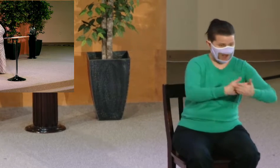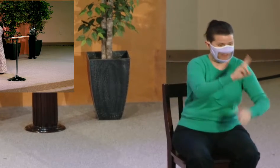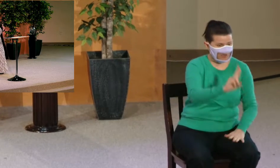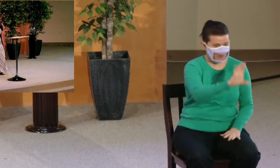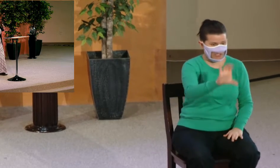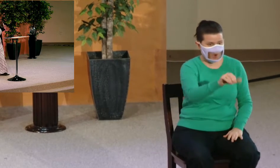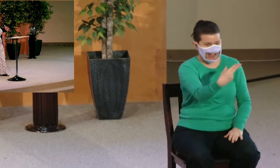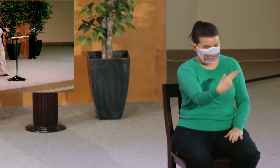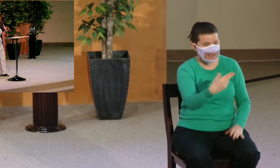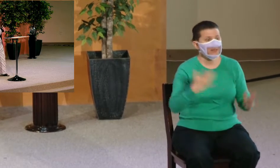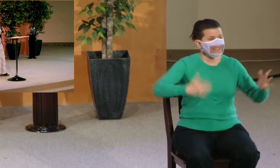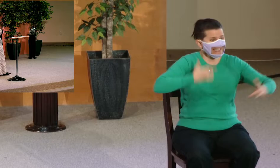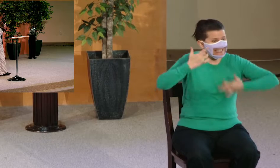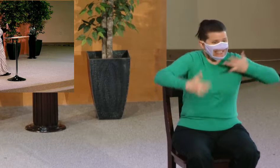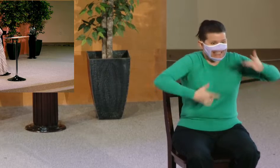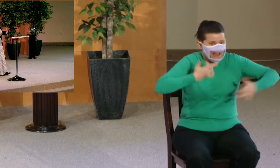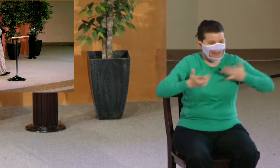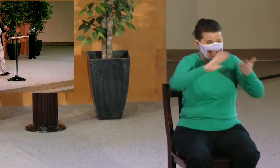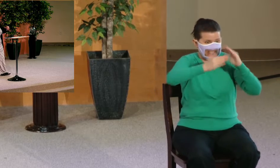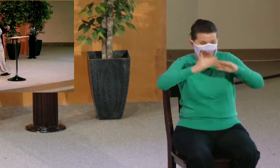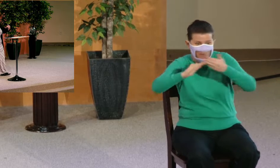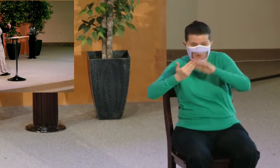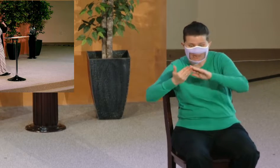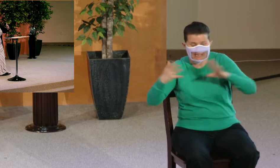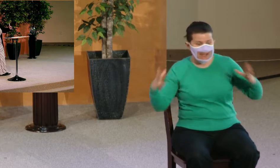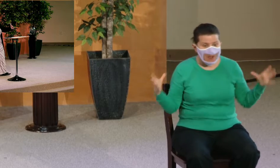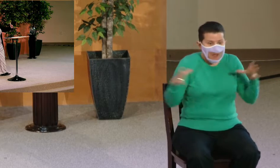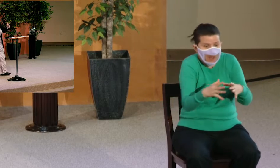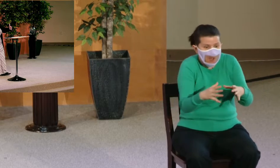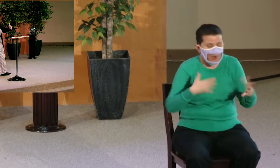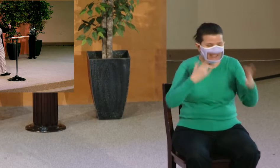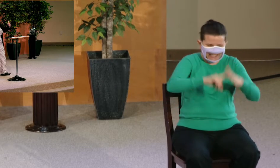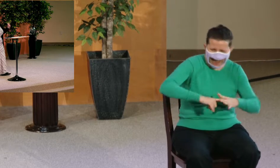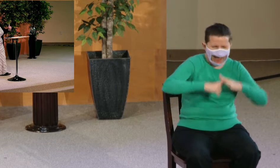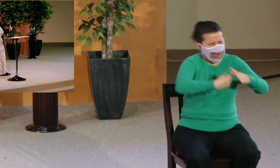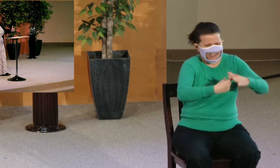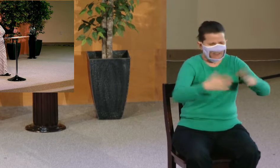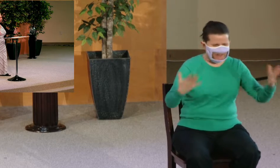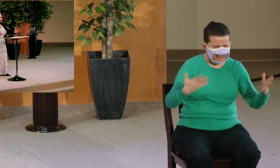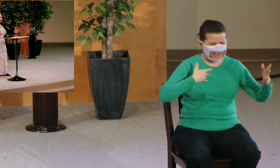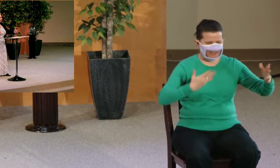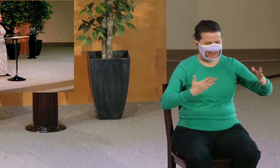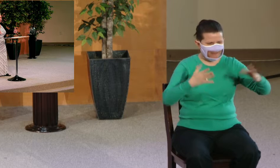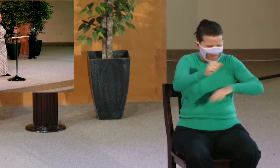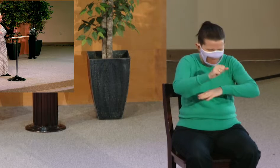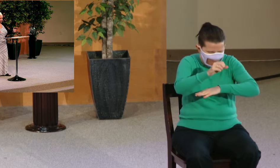excitement that as a community, we were going to become this activated force field of love in the